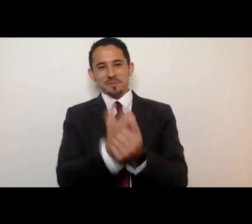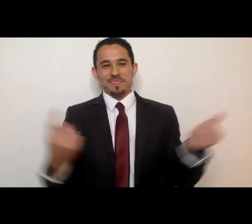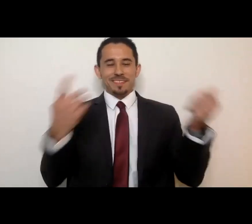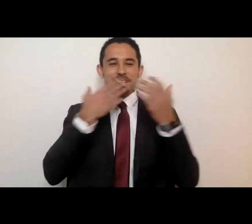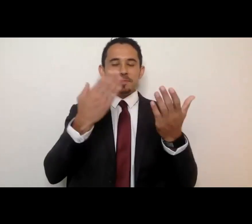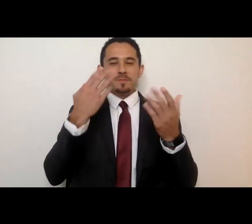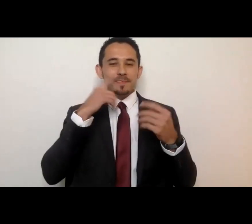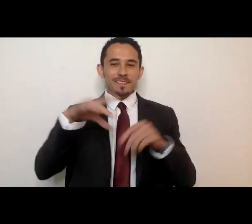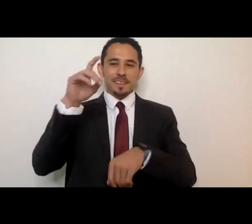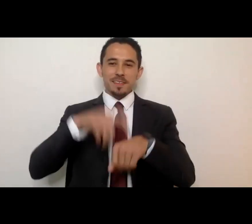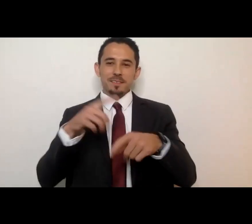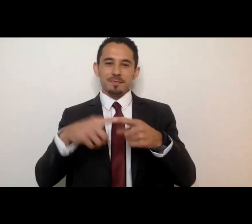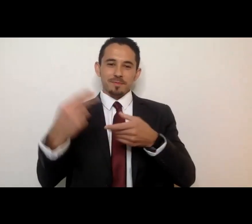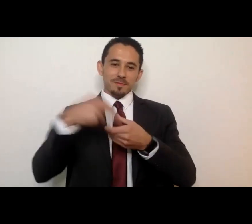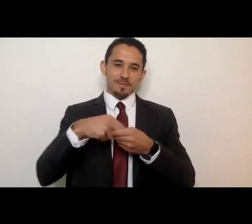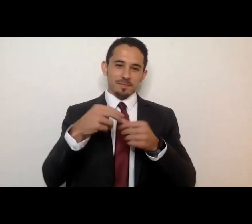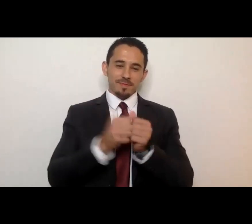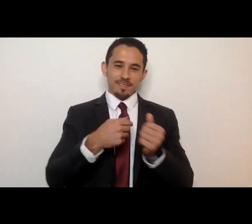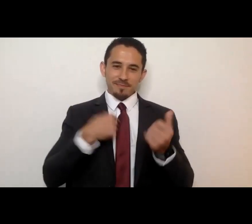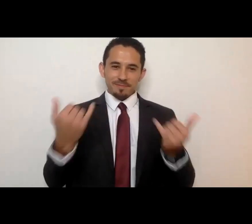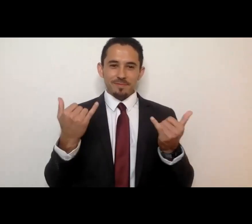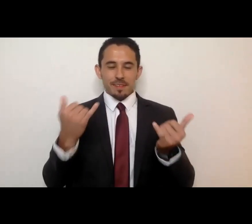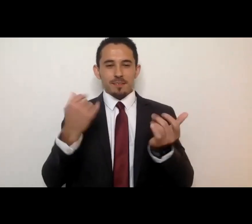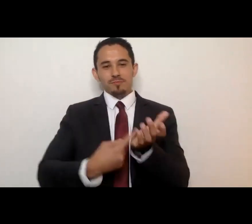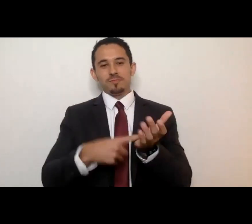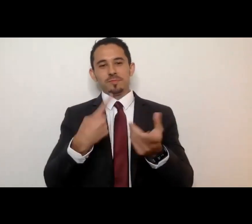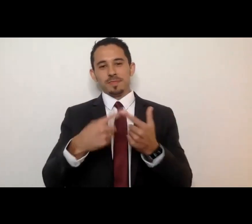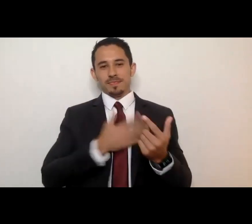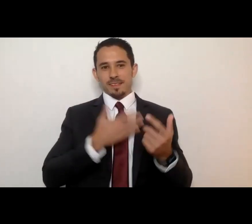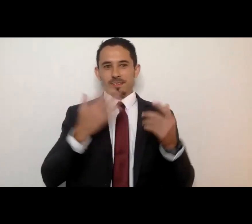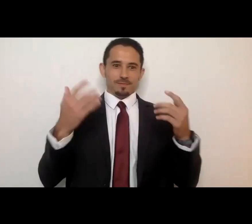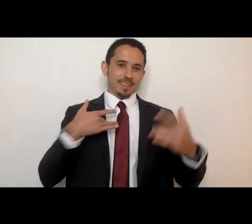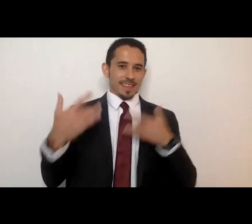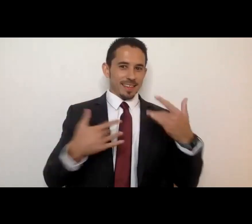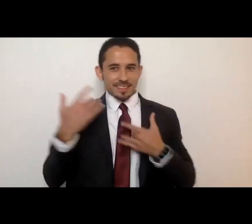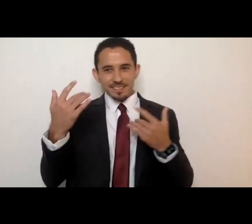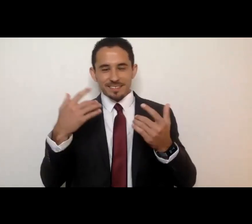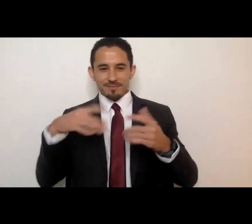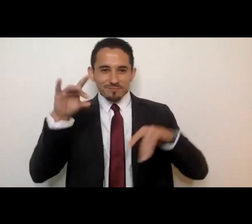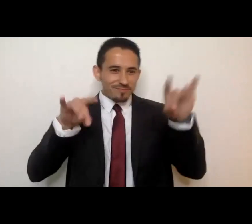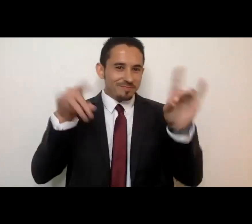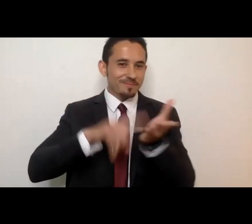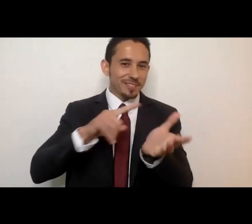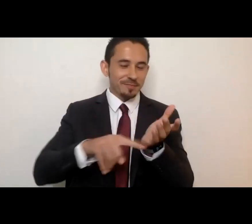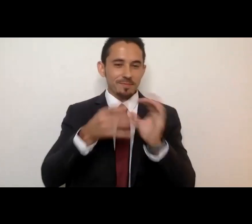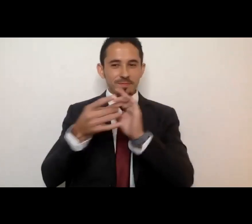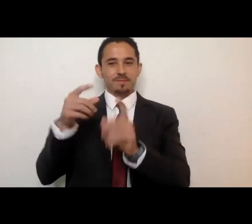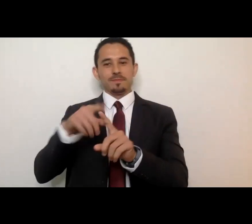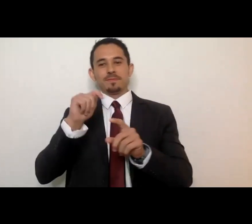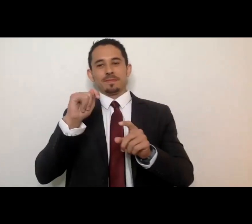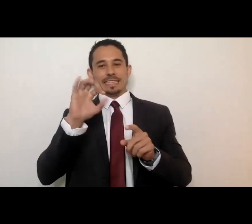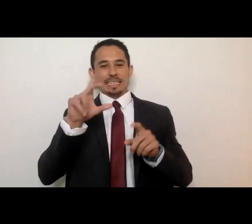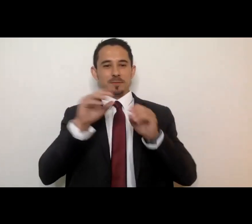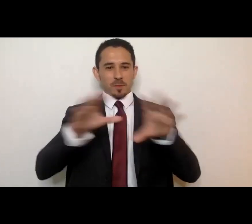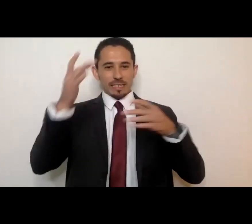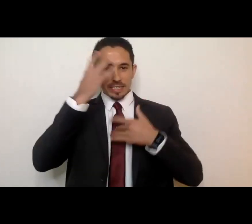All right. Hello, everyone. Thank you for taking the time to join me today as I talk about my exciting findings in